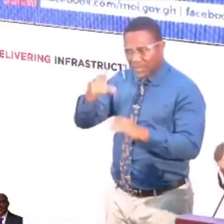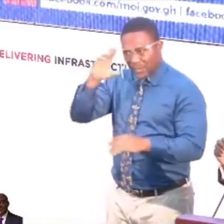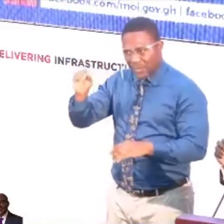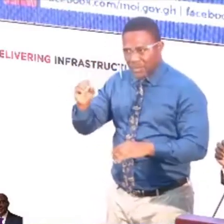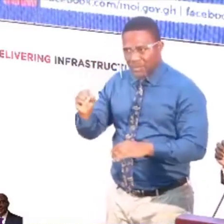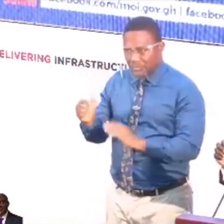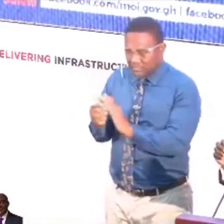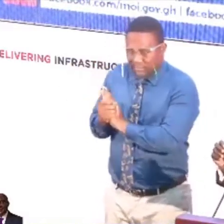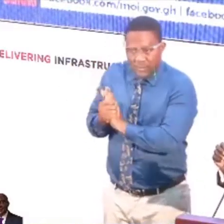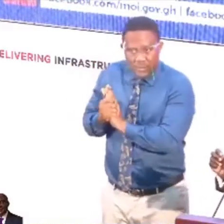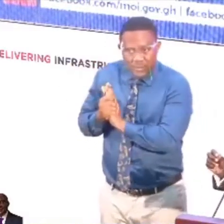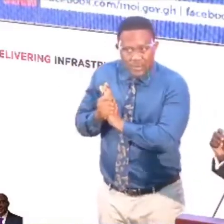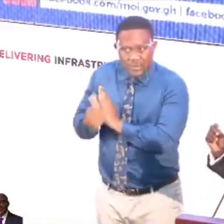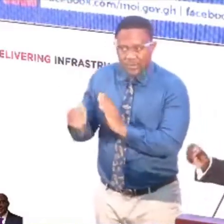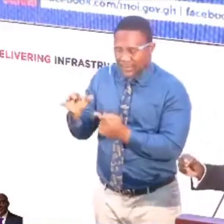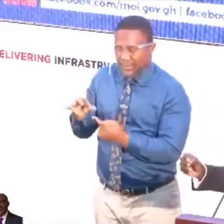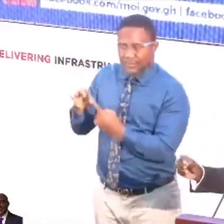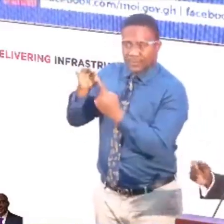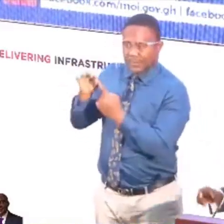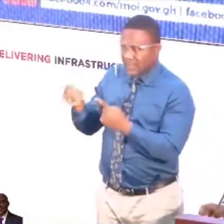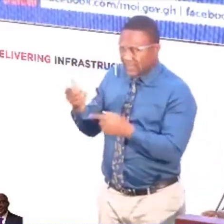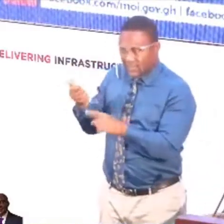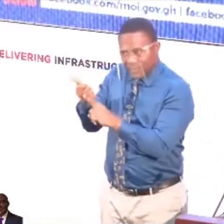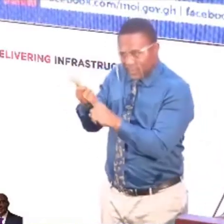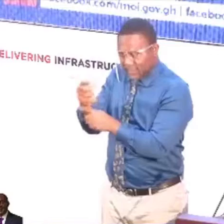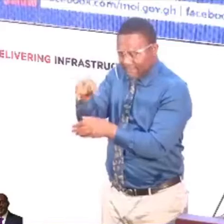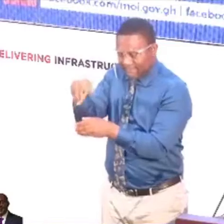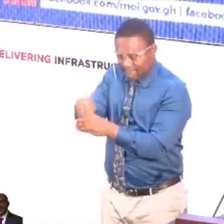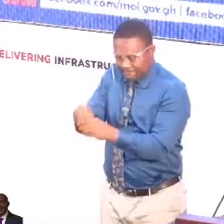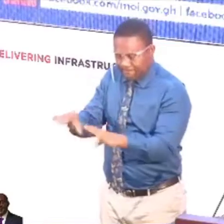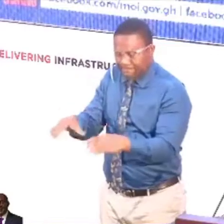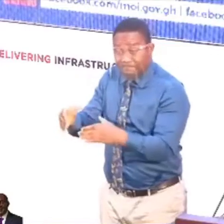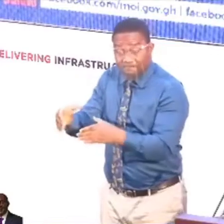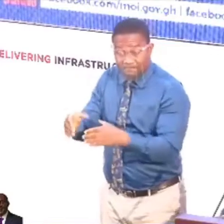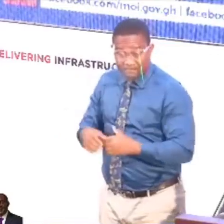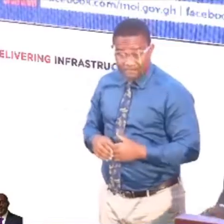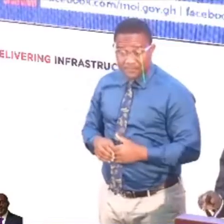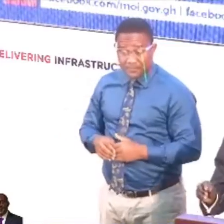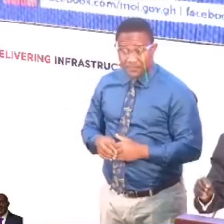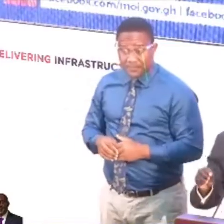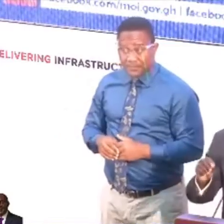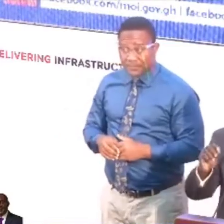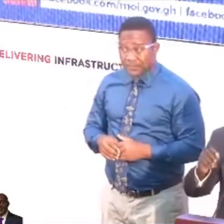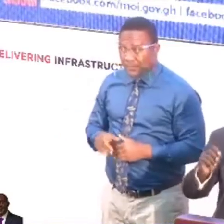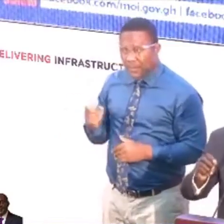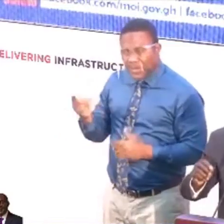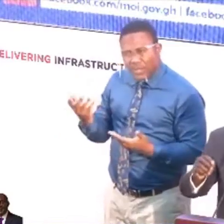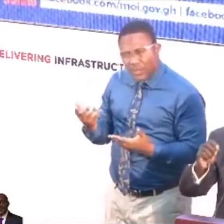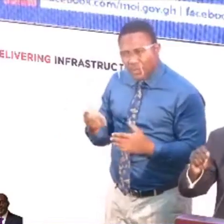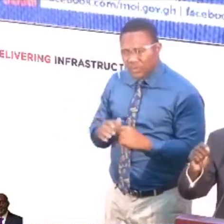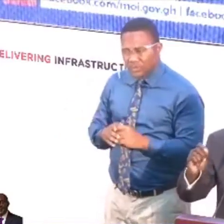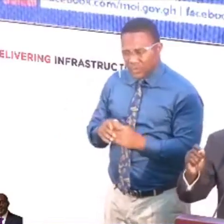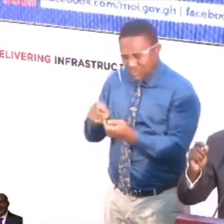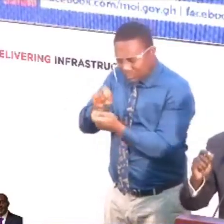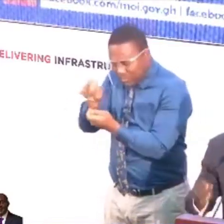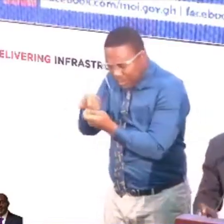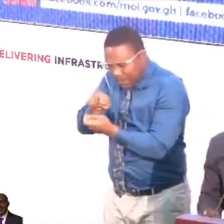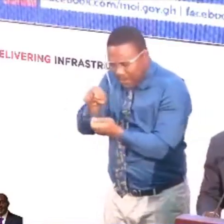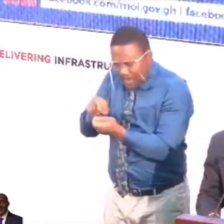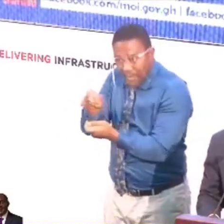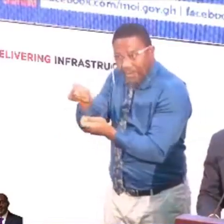a chairman who gets involved. He's a chairman who wants to dot the I's and cross the